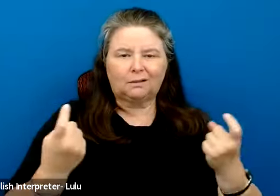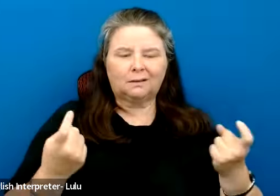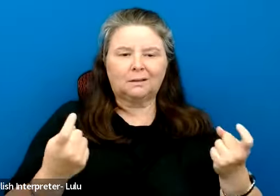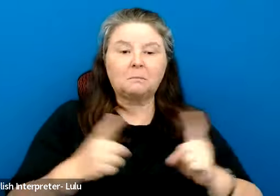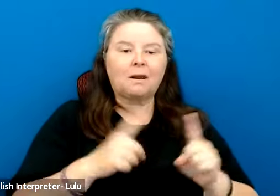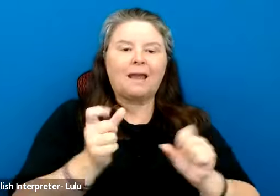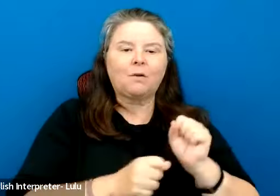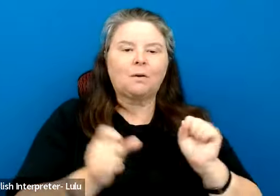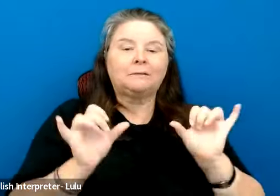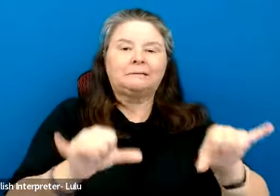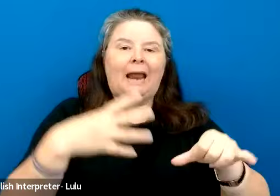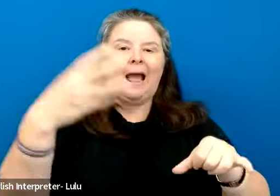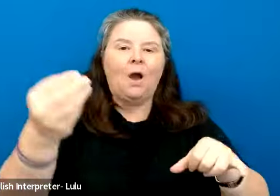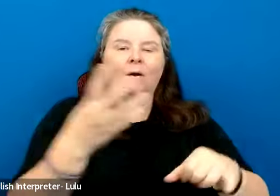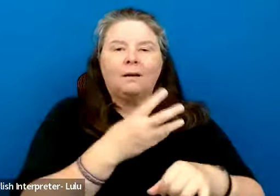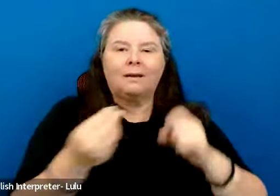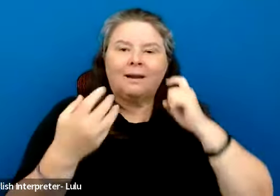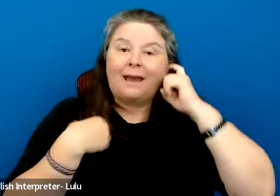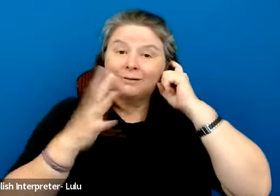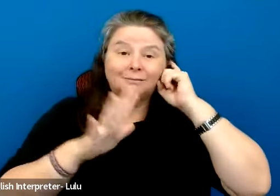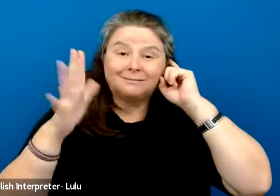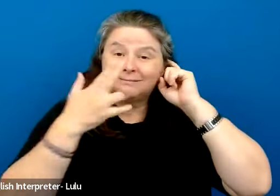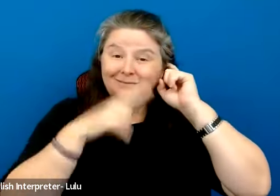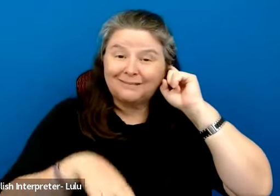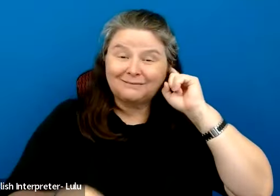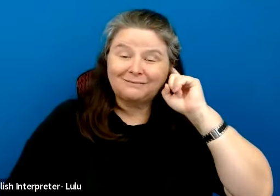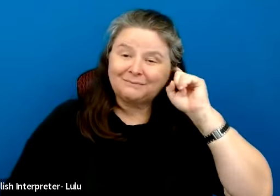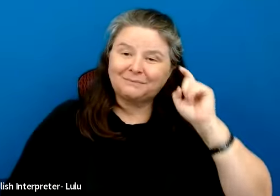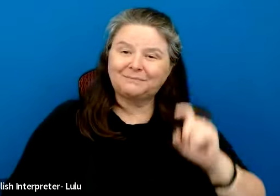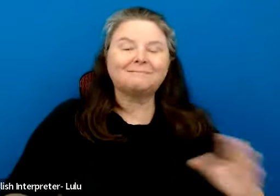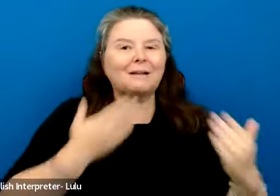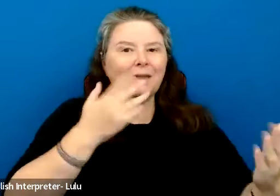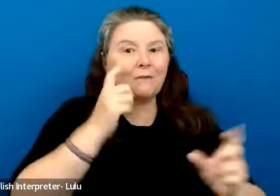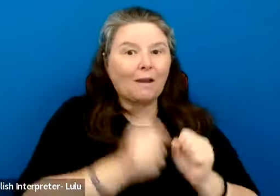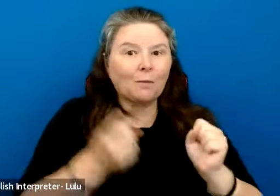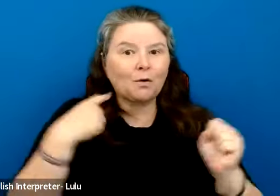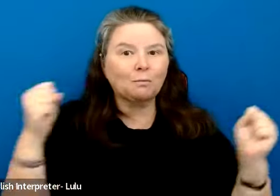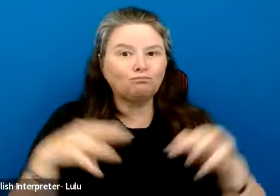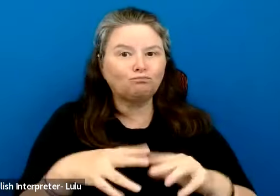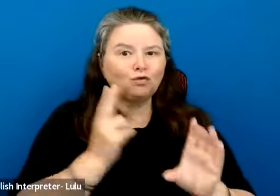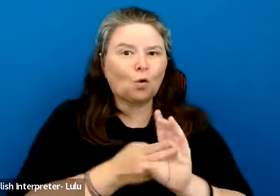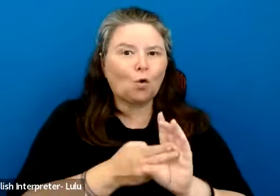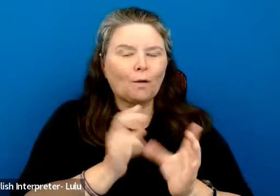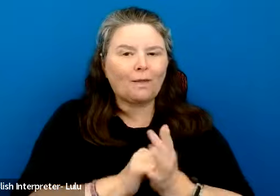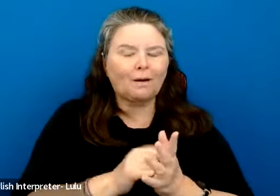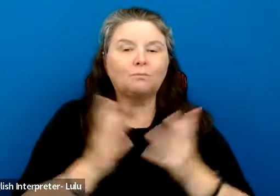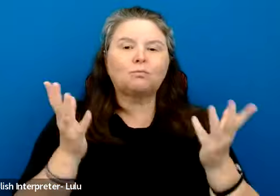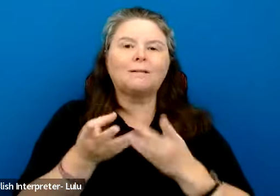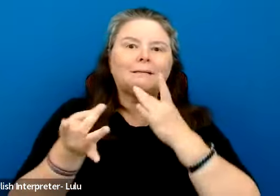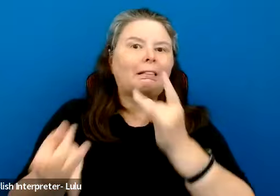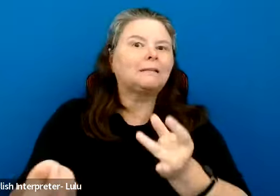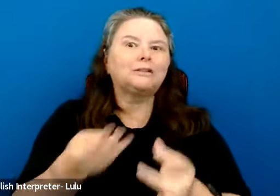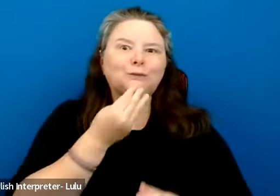but everybody stayed out and had a great time. Thank you to everybody who participated as well and brought delicious